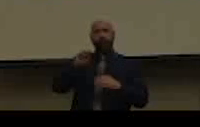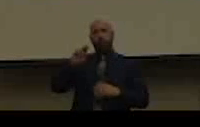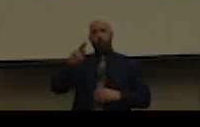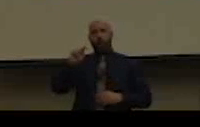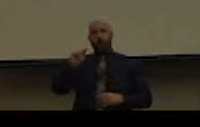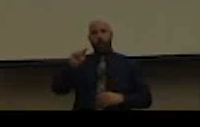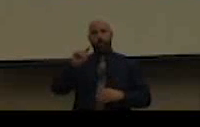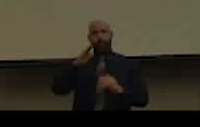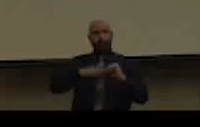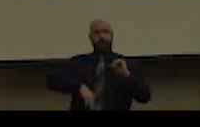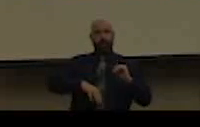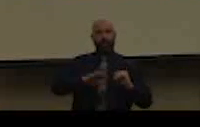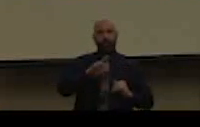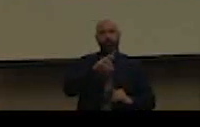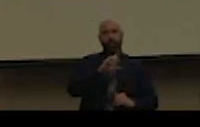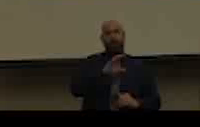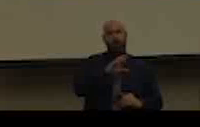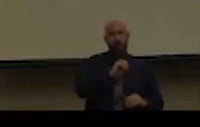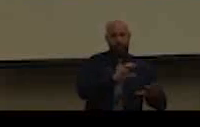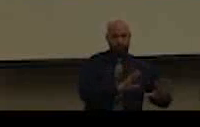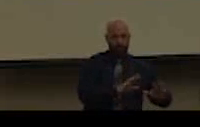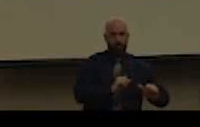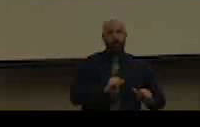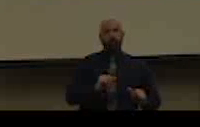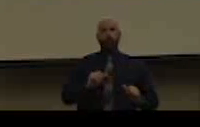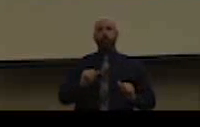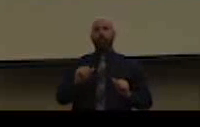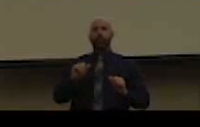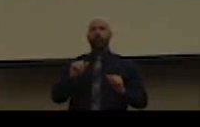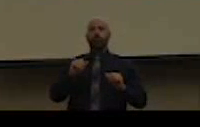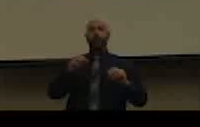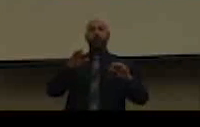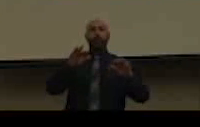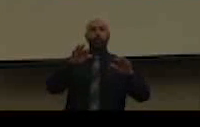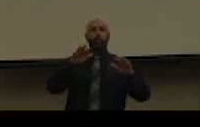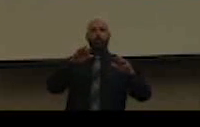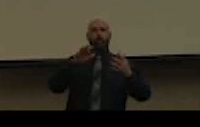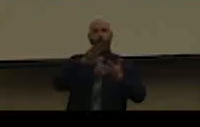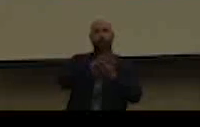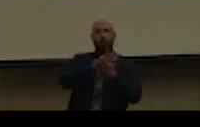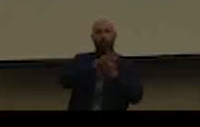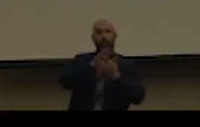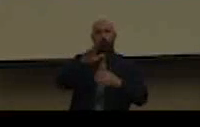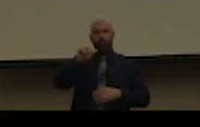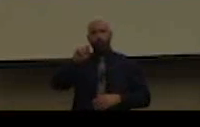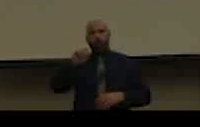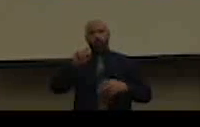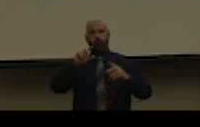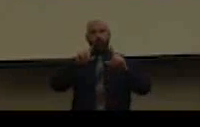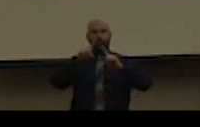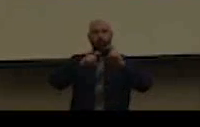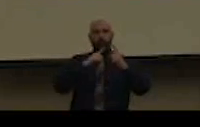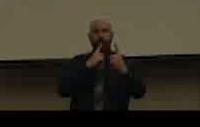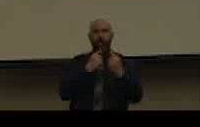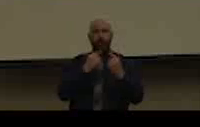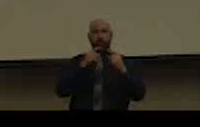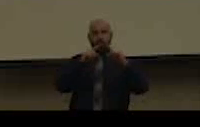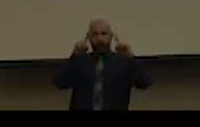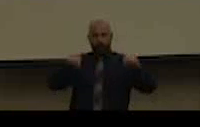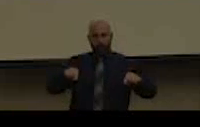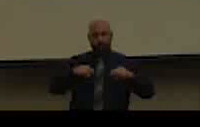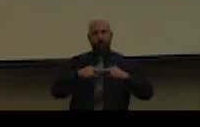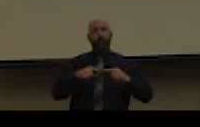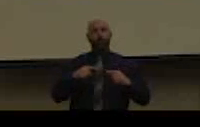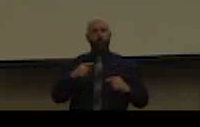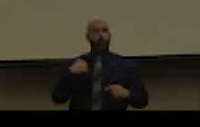market rate survey, actually it was even more, but we have the provider agreement for every family child care. So we surveyed actually what every